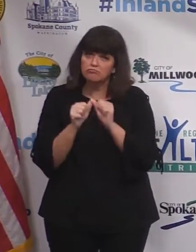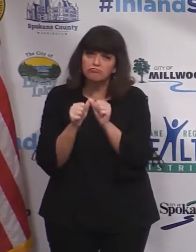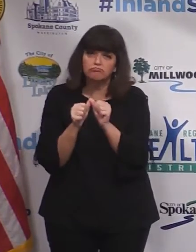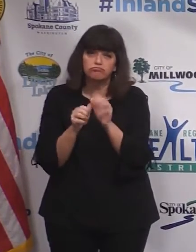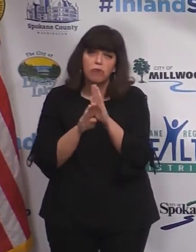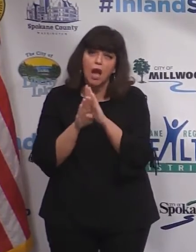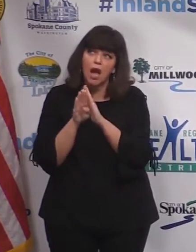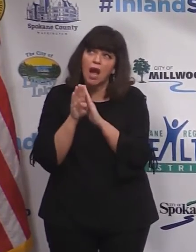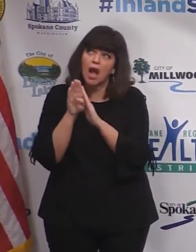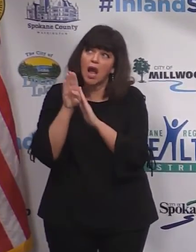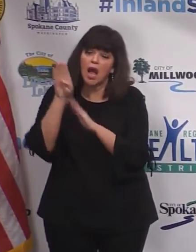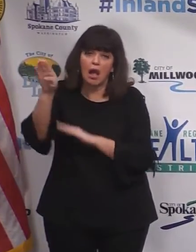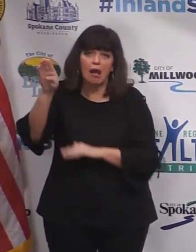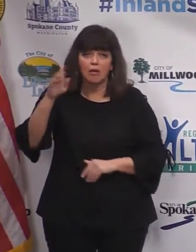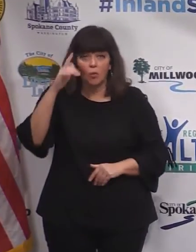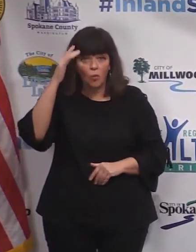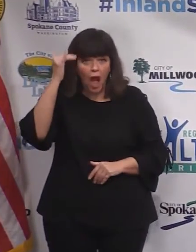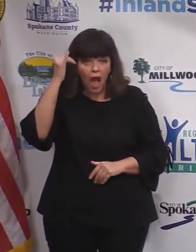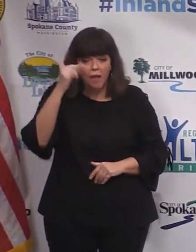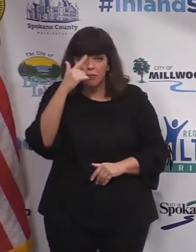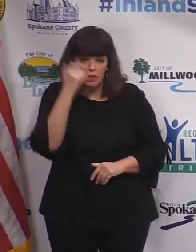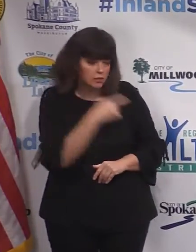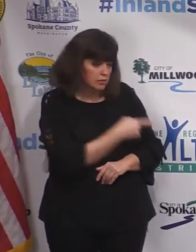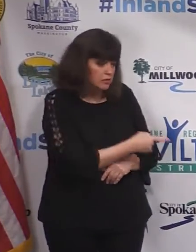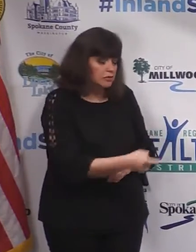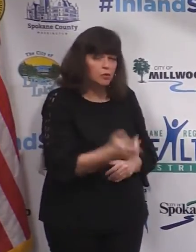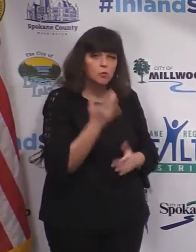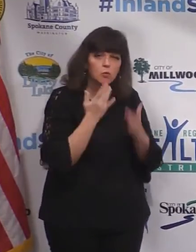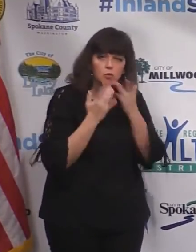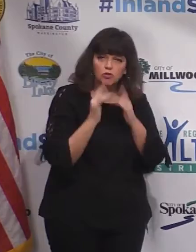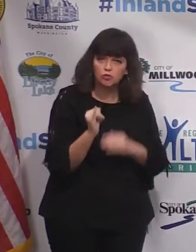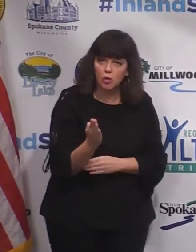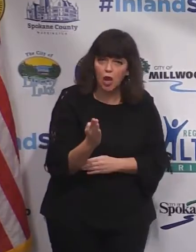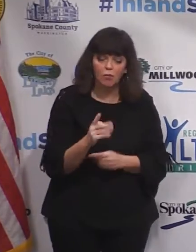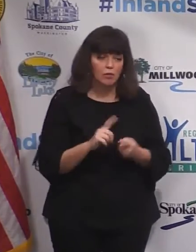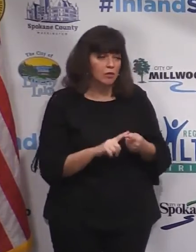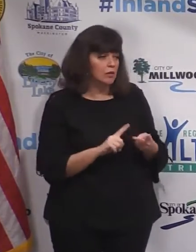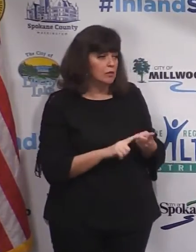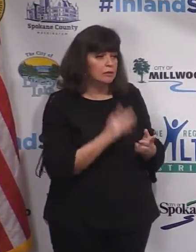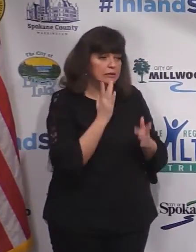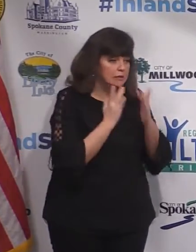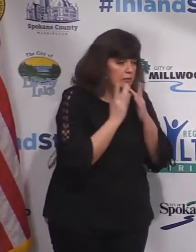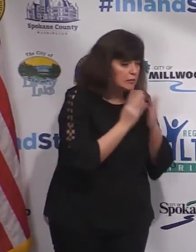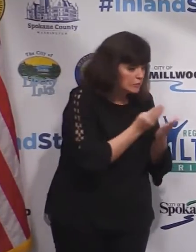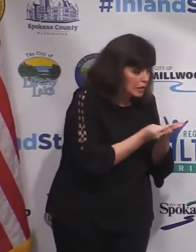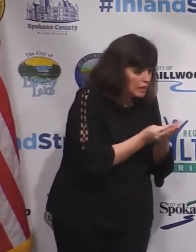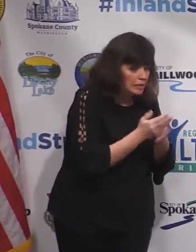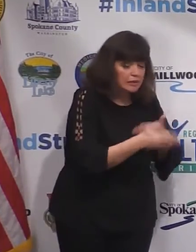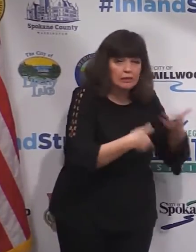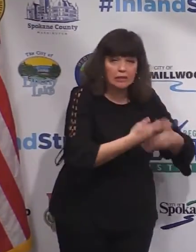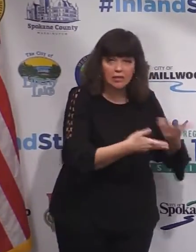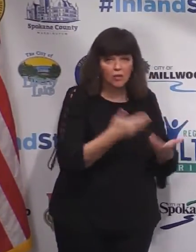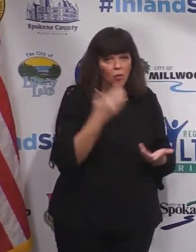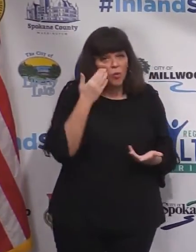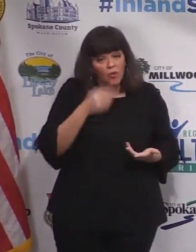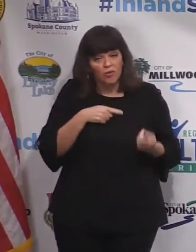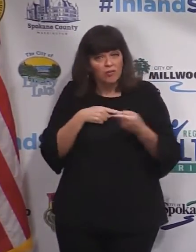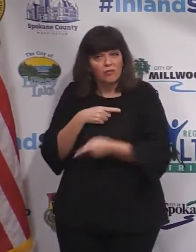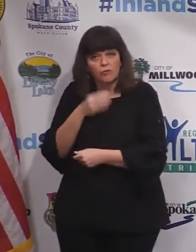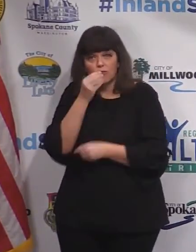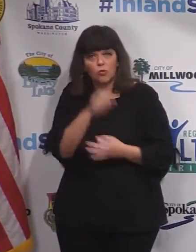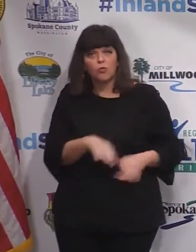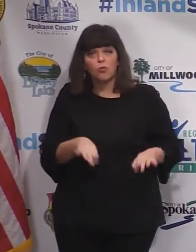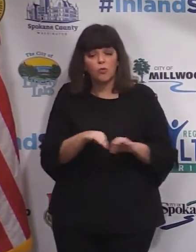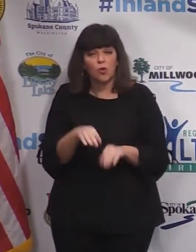limited resources. As we heard from Drew, demands at food banks have increased, and according to Feeding America, that group